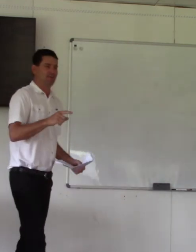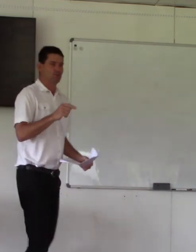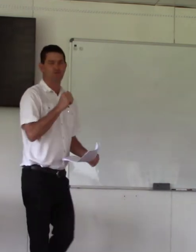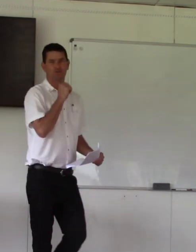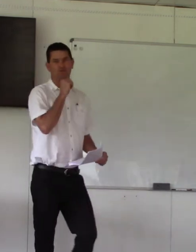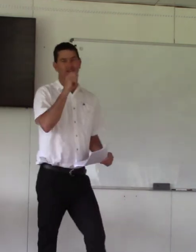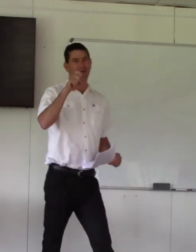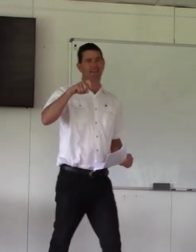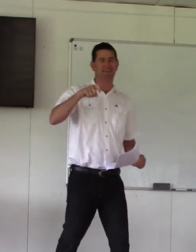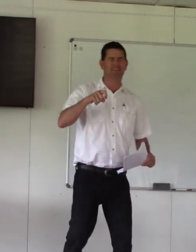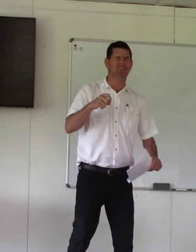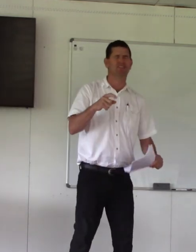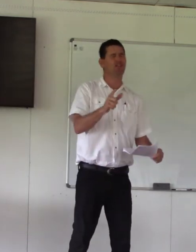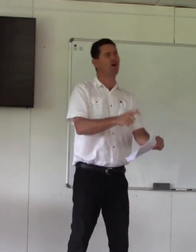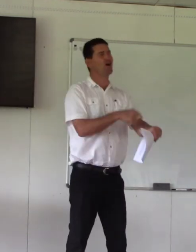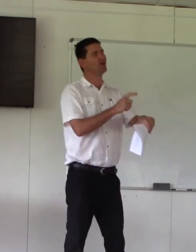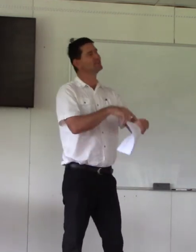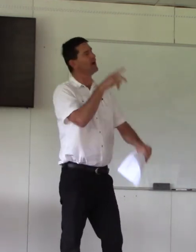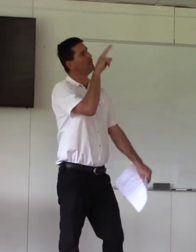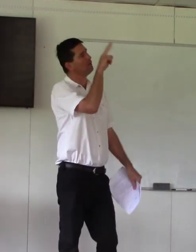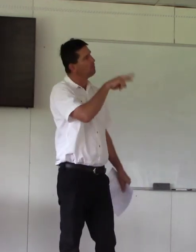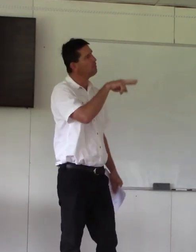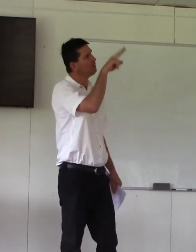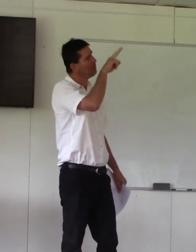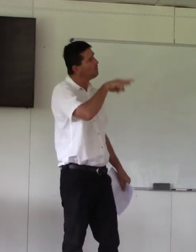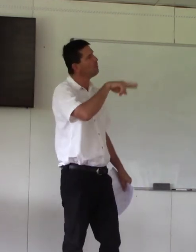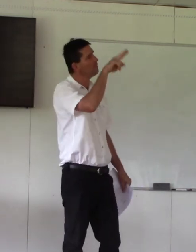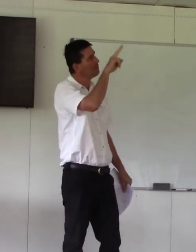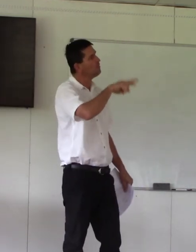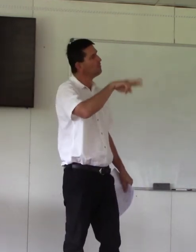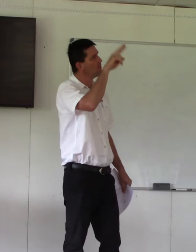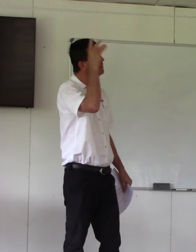You do not need long time.